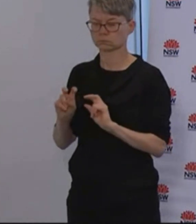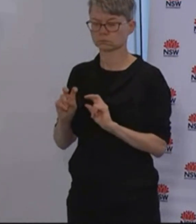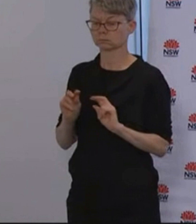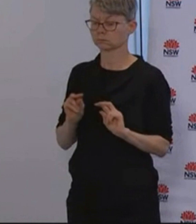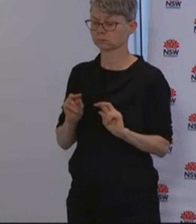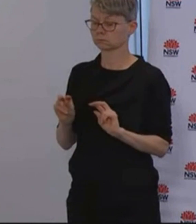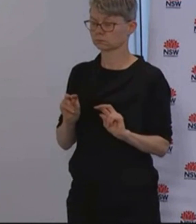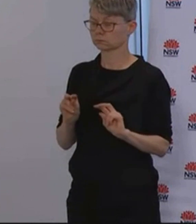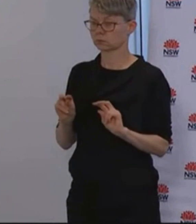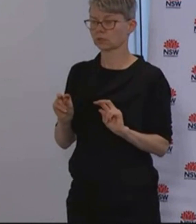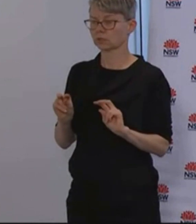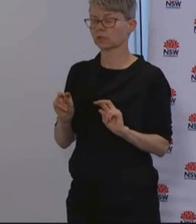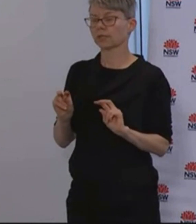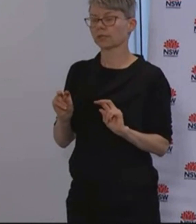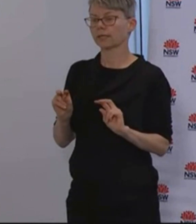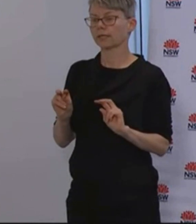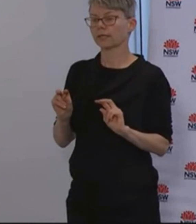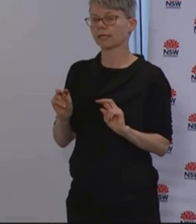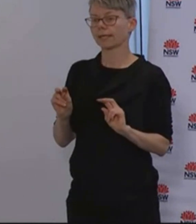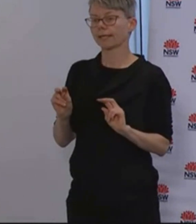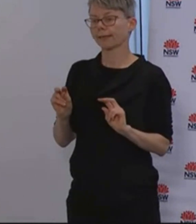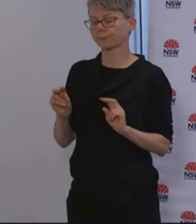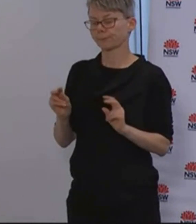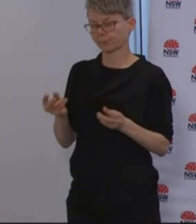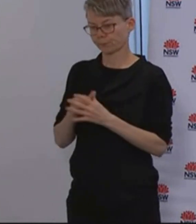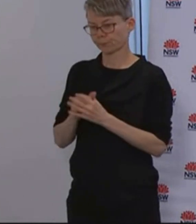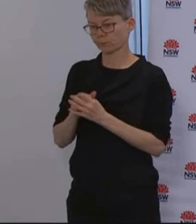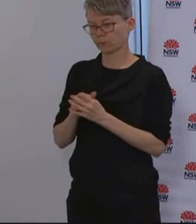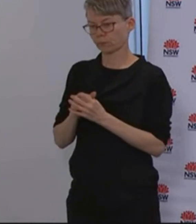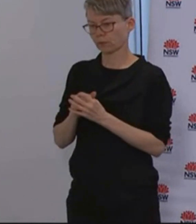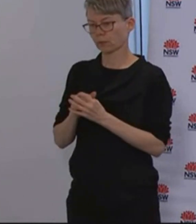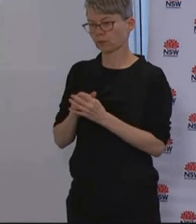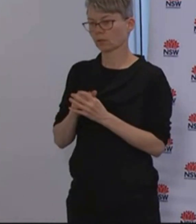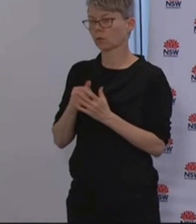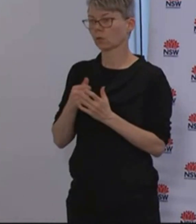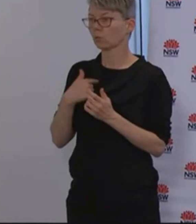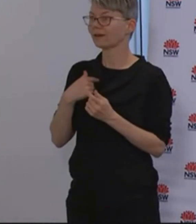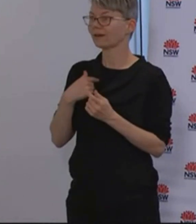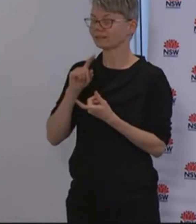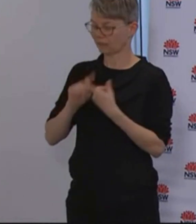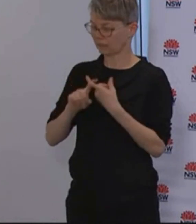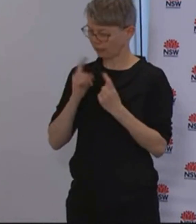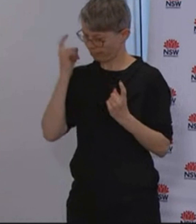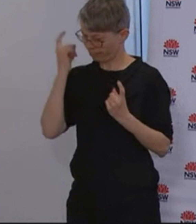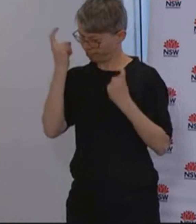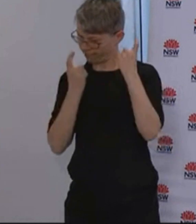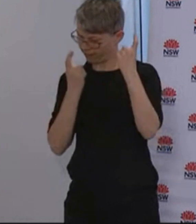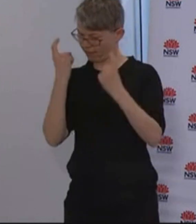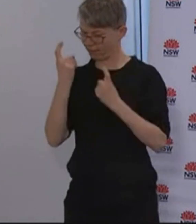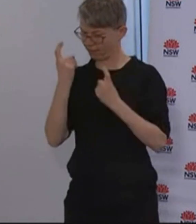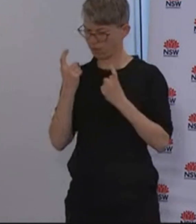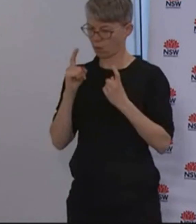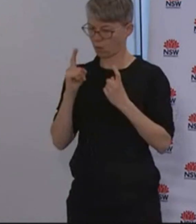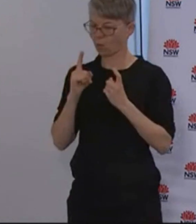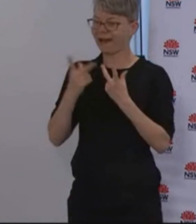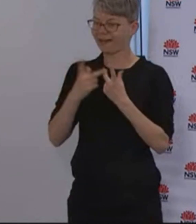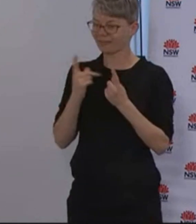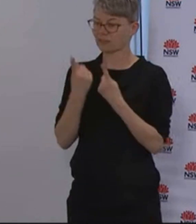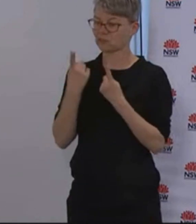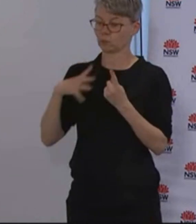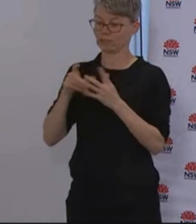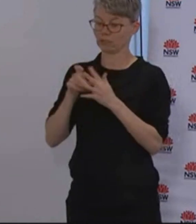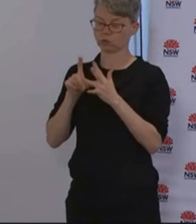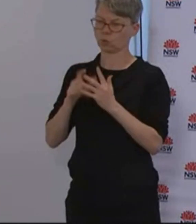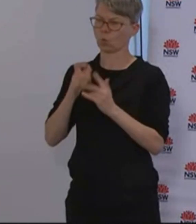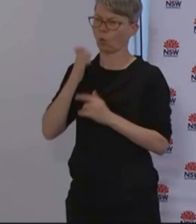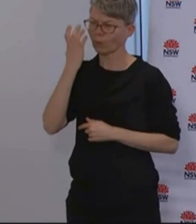closely, and we continue to reflect on what additional measures we need to